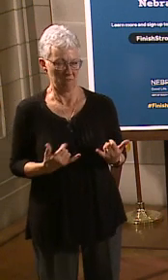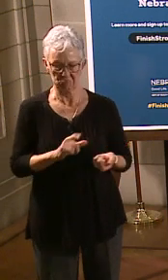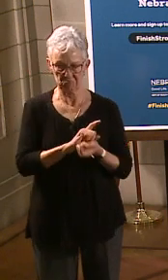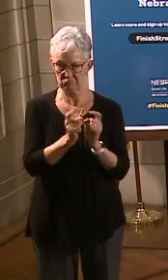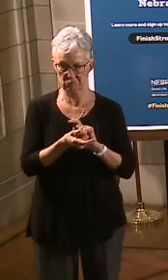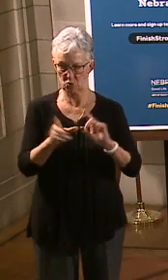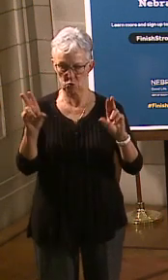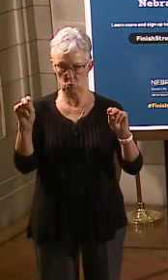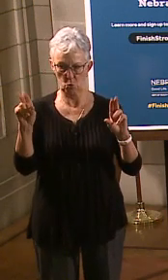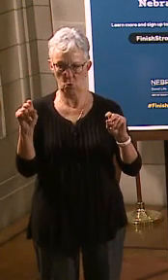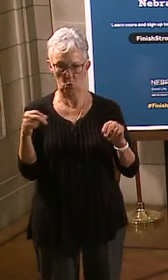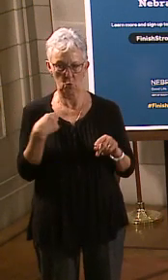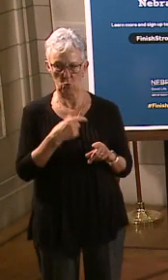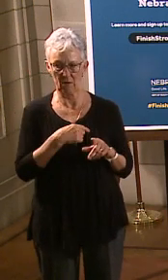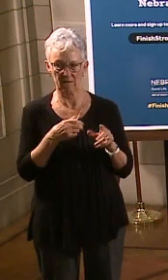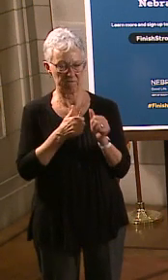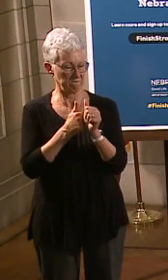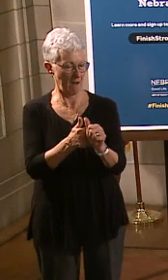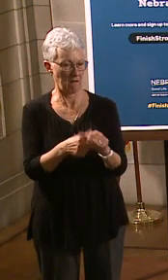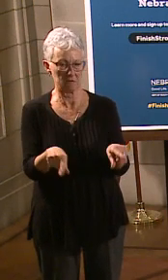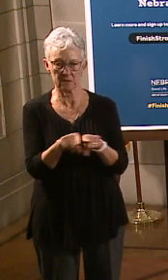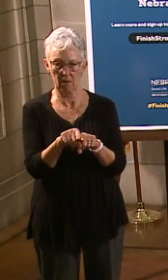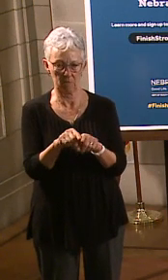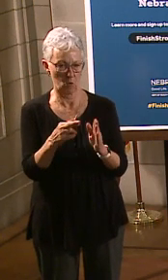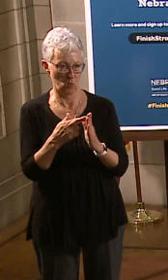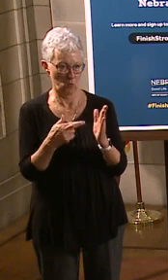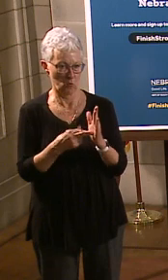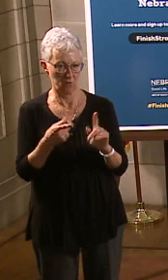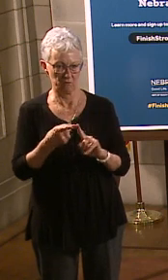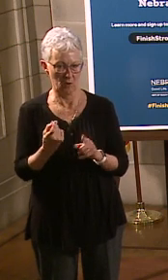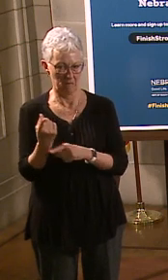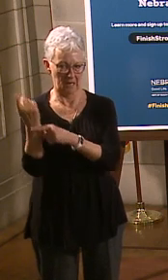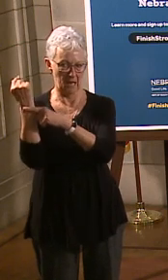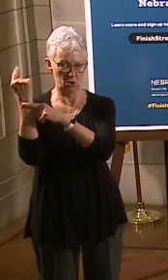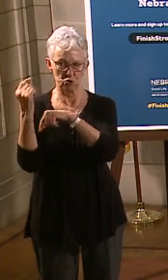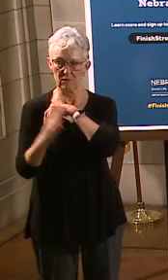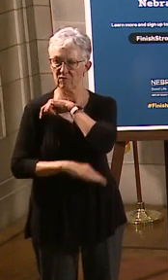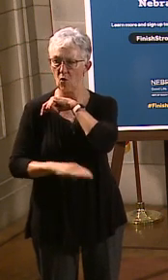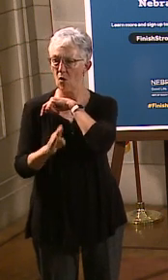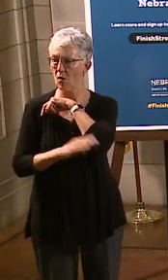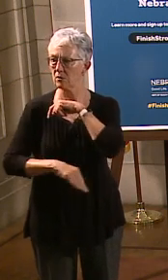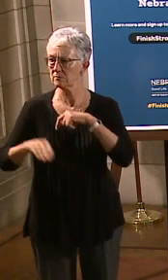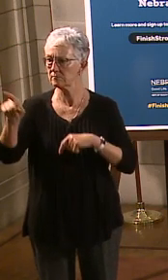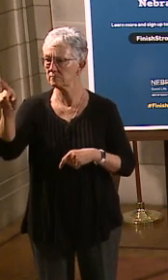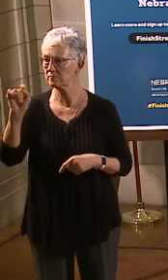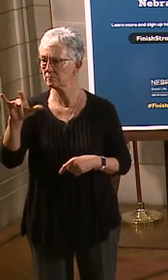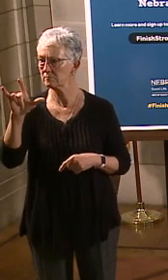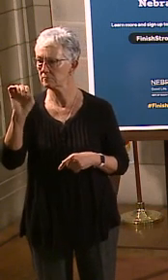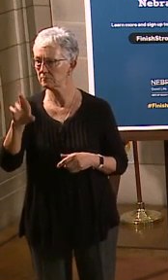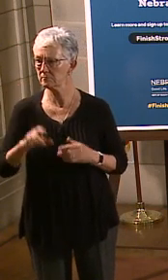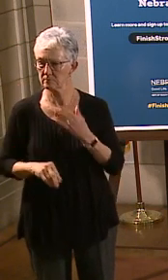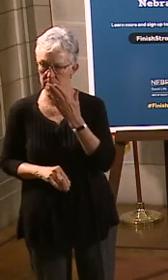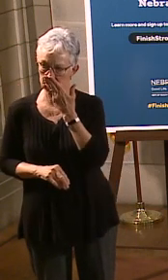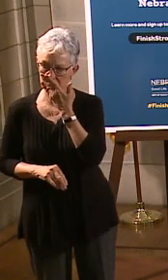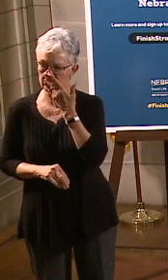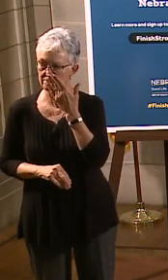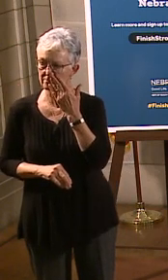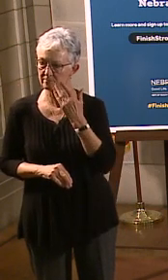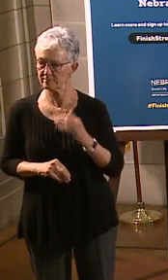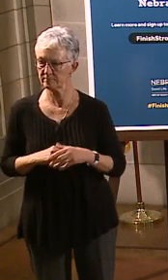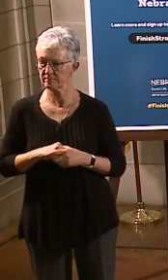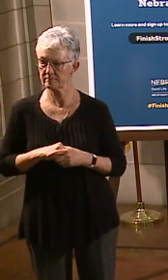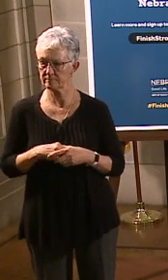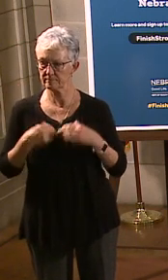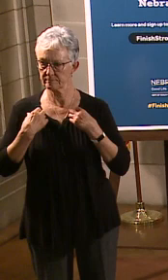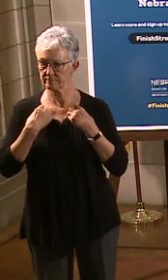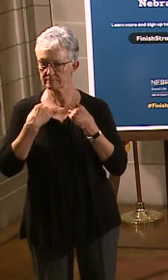stick with what we published last fall and continue to follow those guidelines. Taylor, did you have anything else? I do. I have a few questions from Bailey